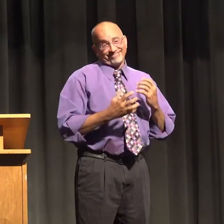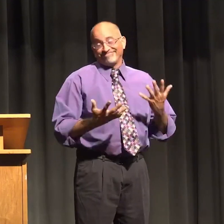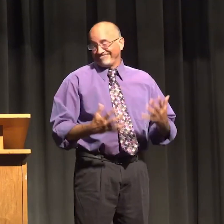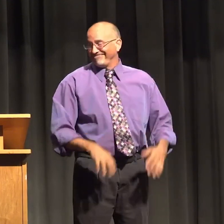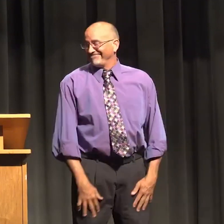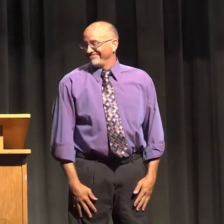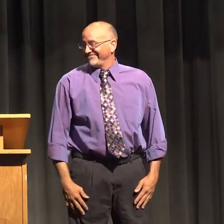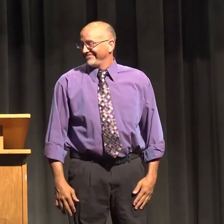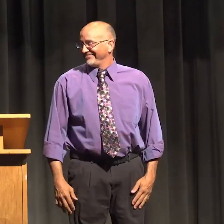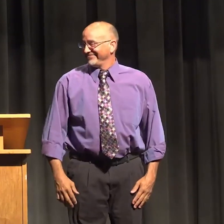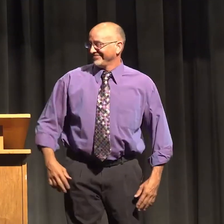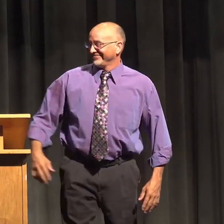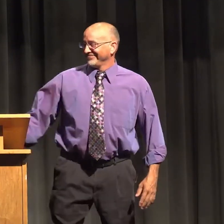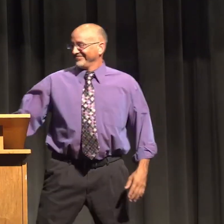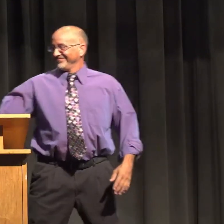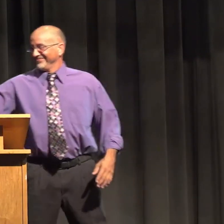I don't know. I think that would be more appropriate.